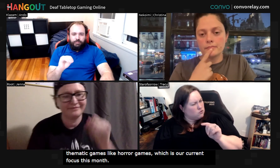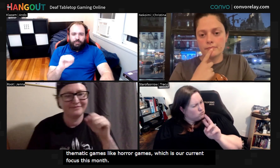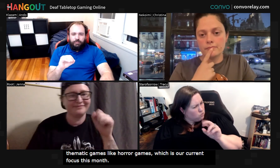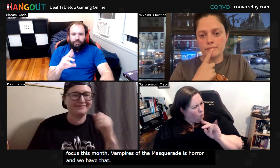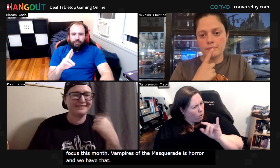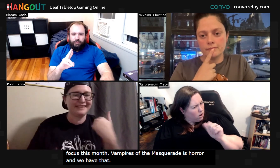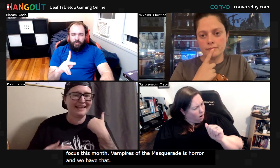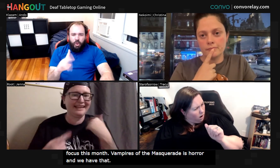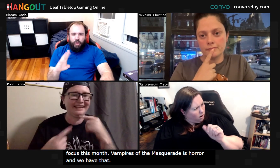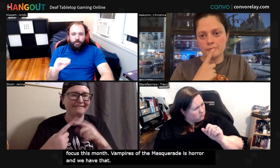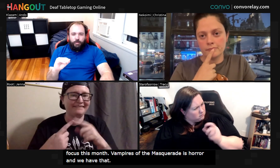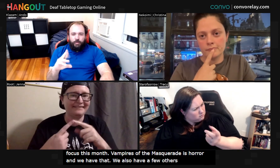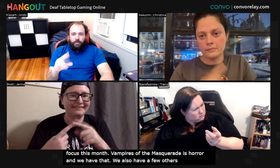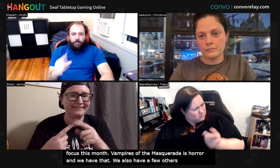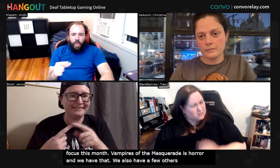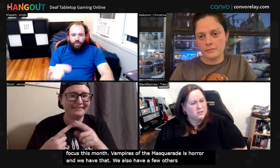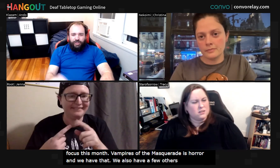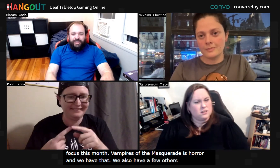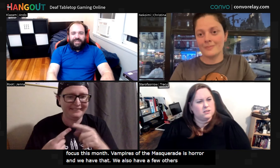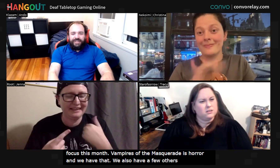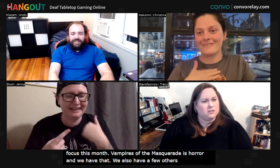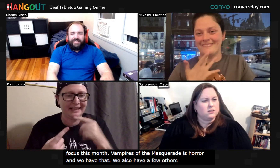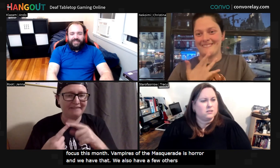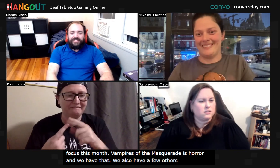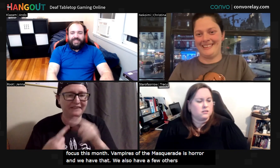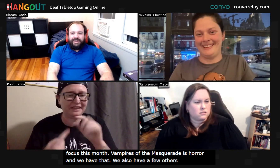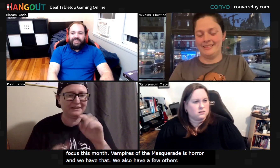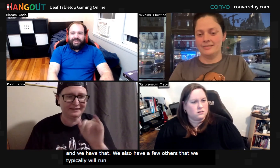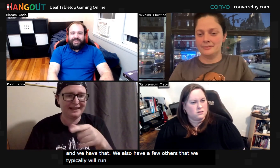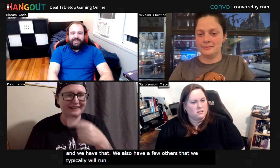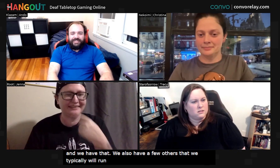will run. What are the other ones? Yeah, I have